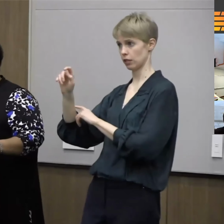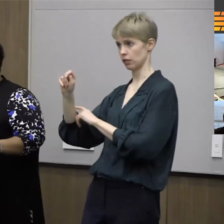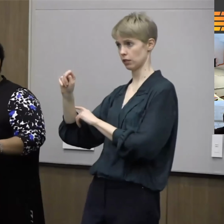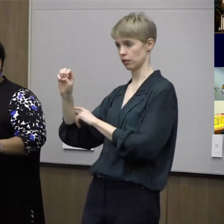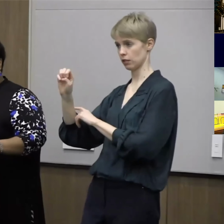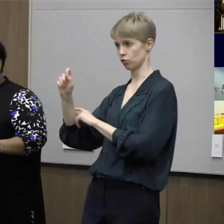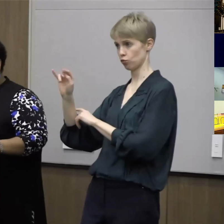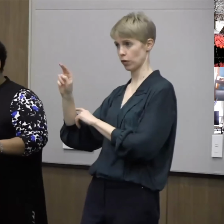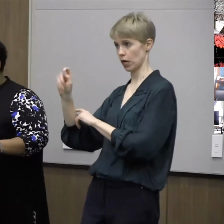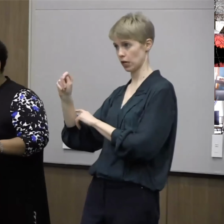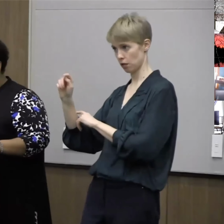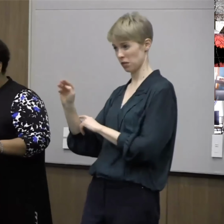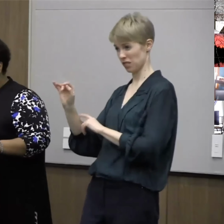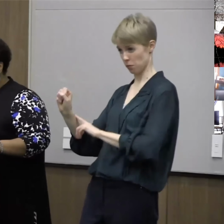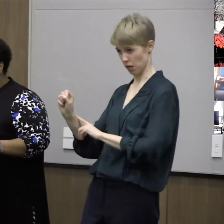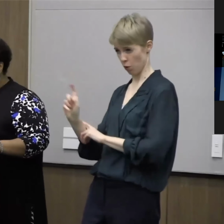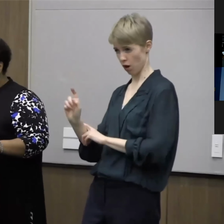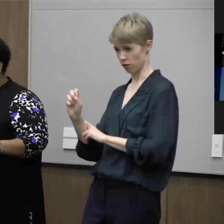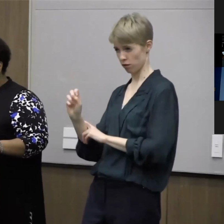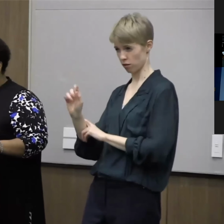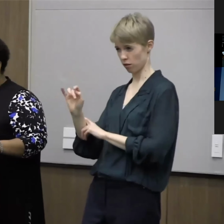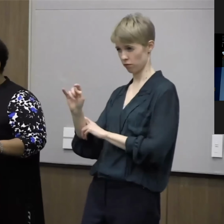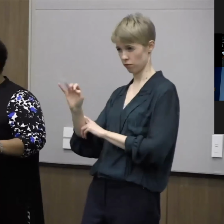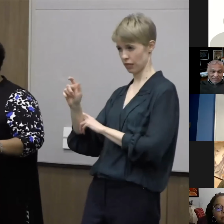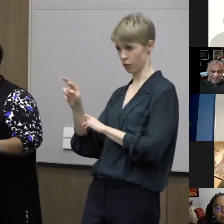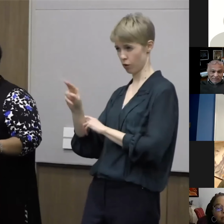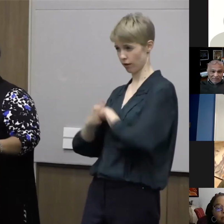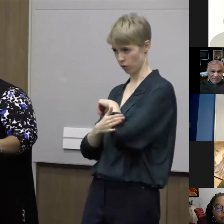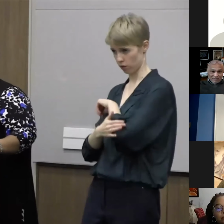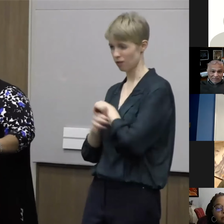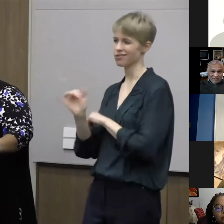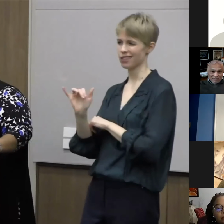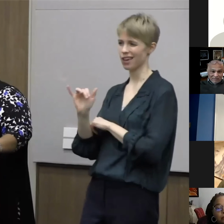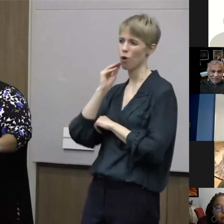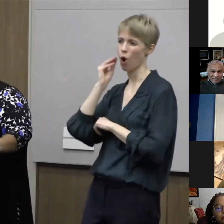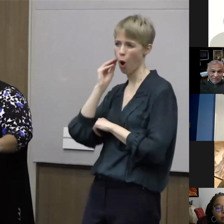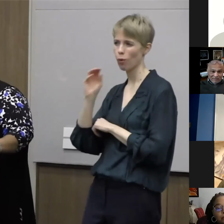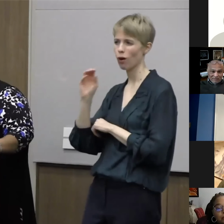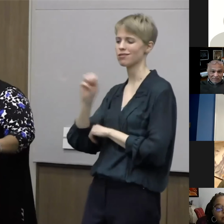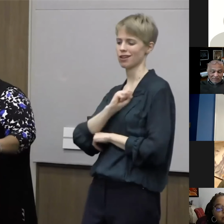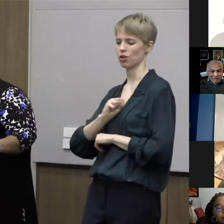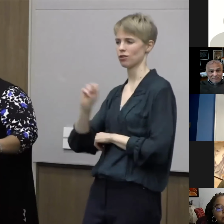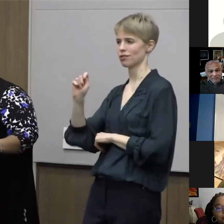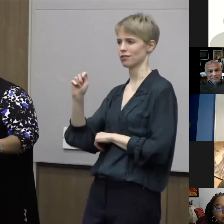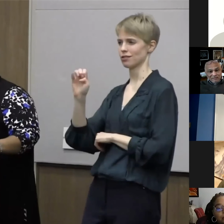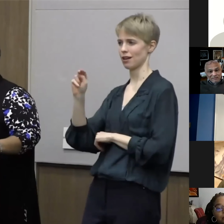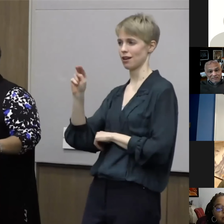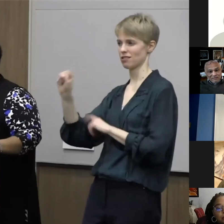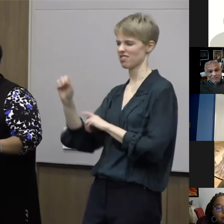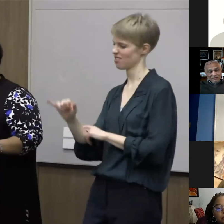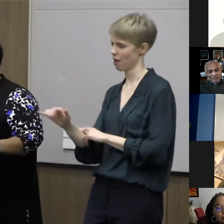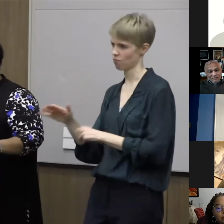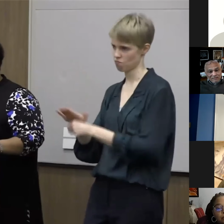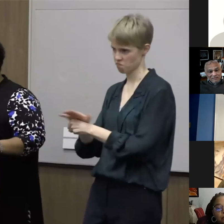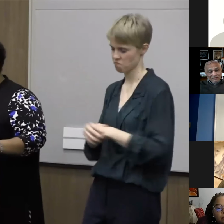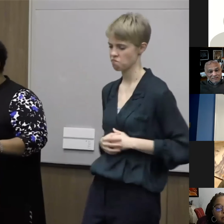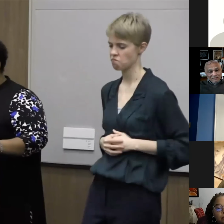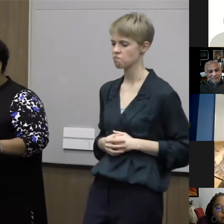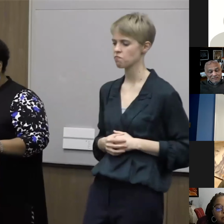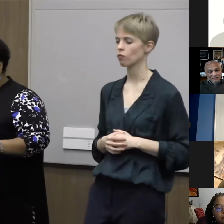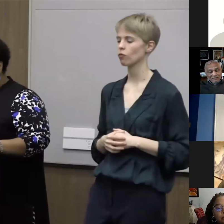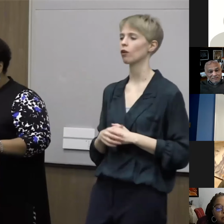Mississippi, Sunflower County, the home of Senator James O. Eastland and Senator Stennis. It was the